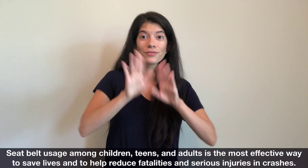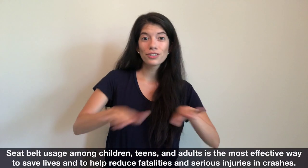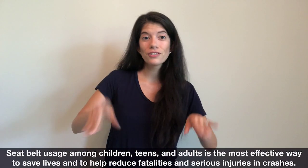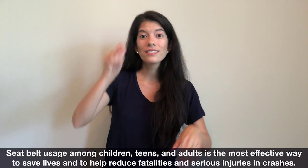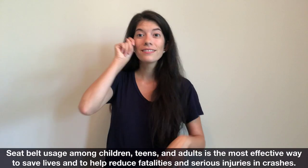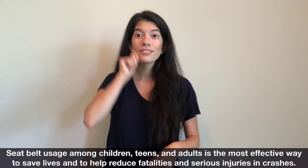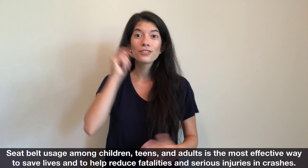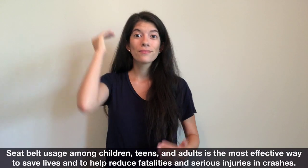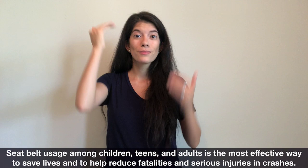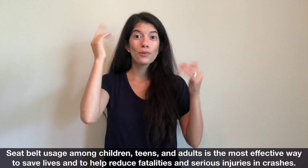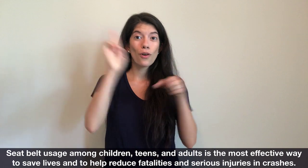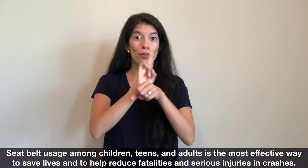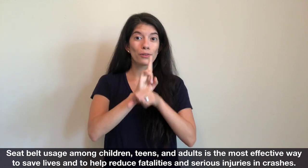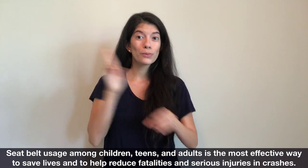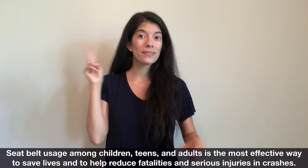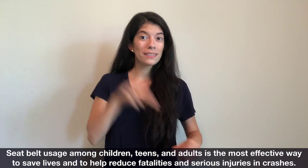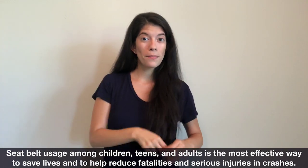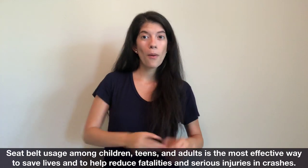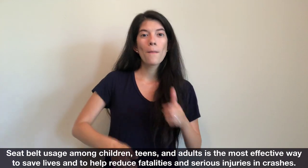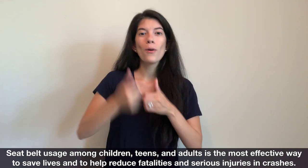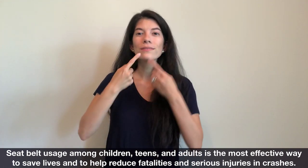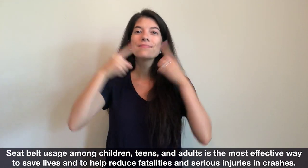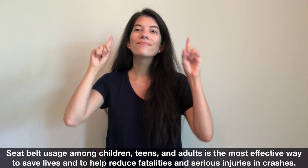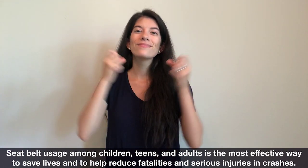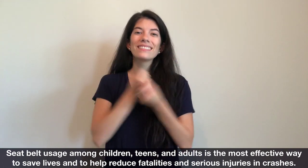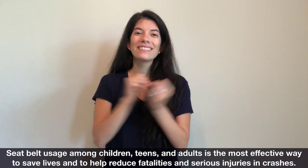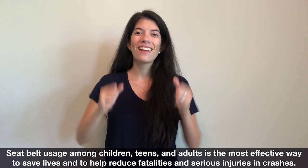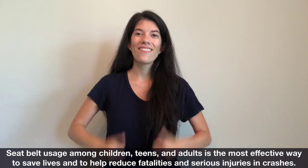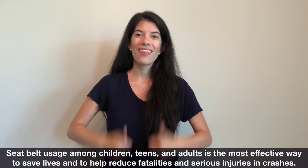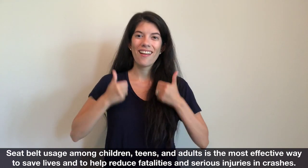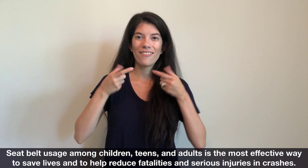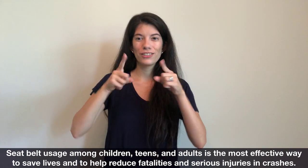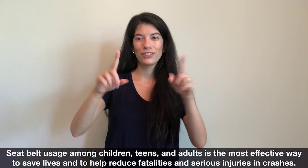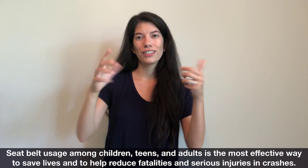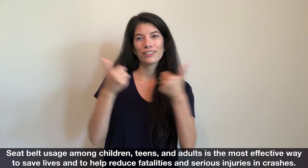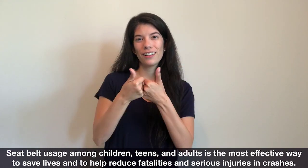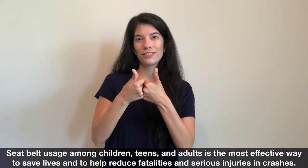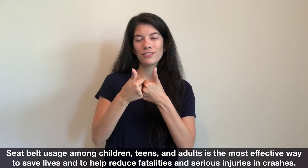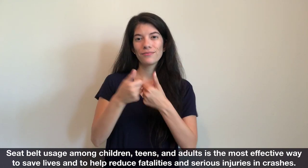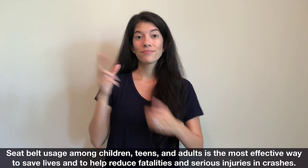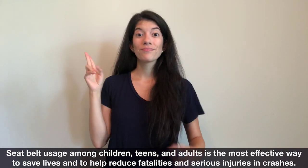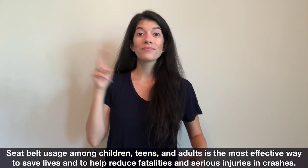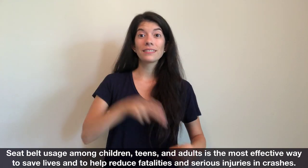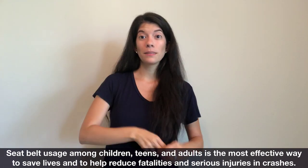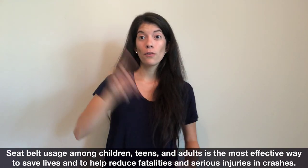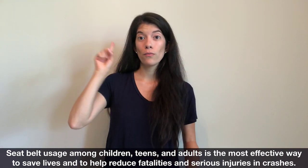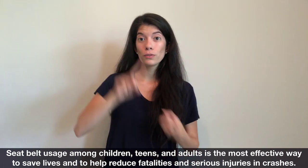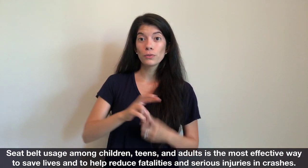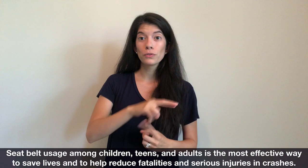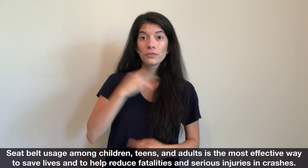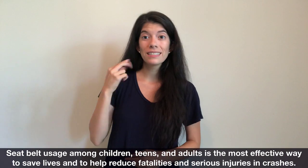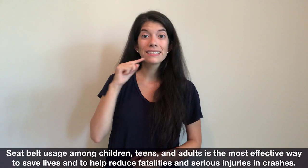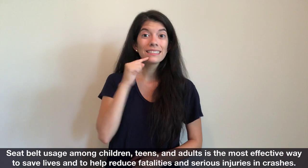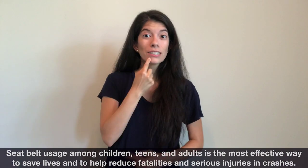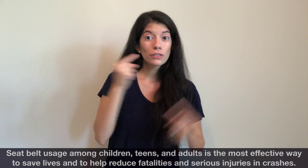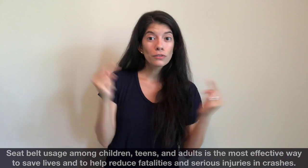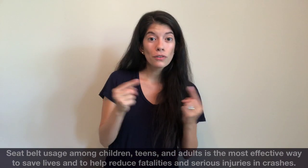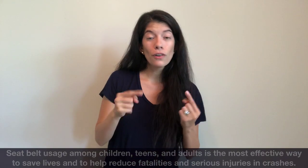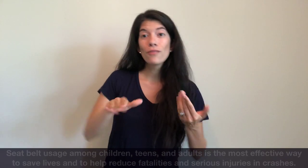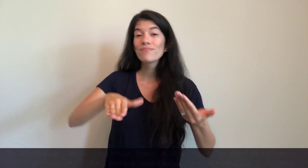Seatbelt usage among children, teens, and adults is the most effective way to save lives and to help reduce fatalities and serious injuries in crashes.